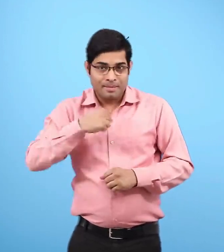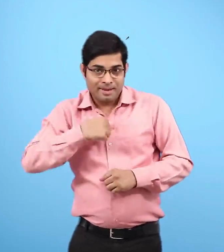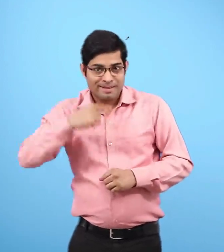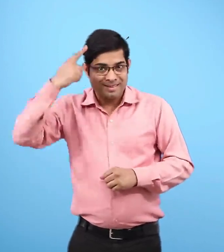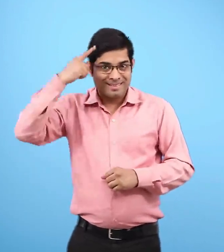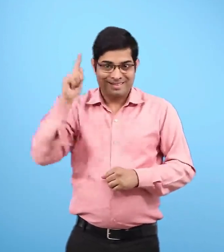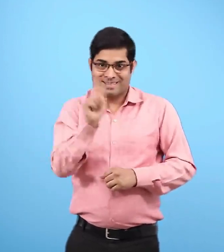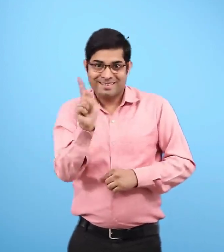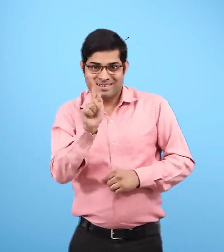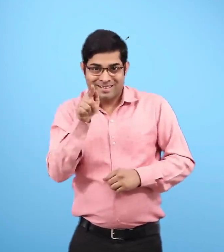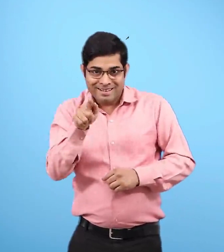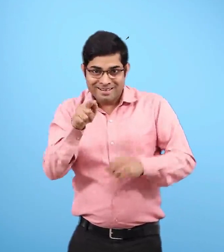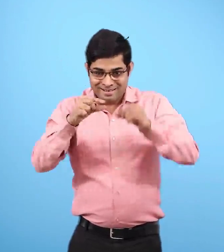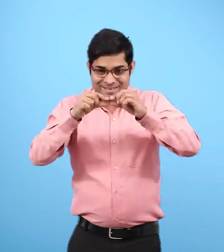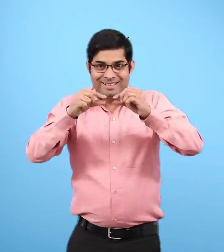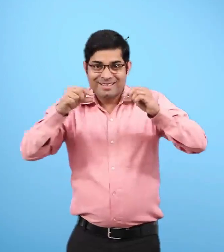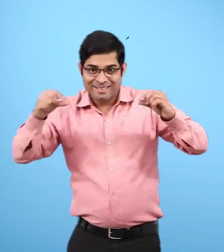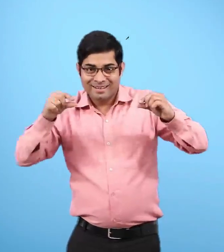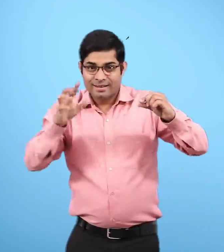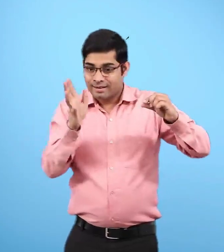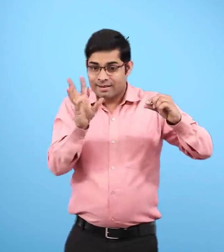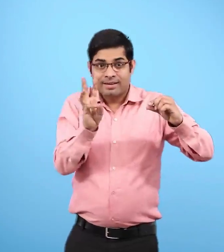My pencil is dash span long.